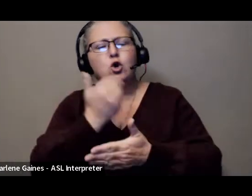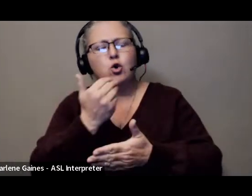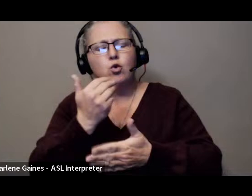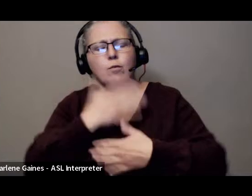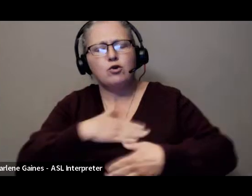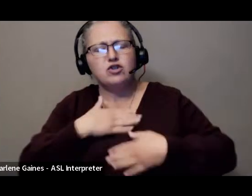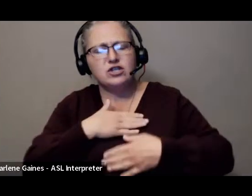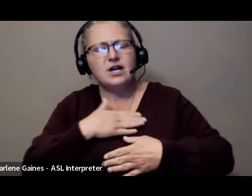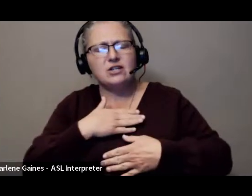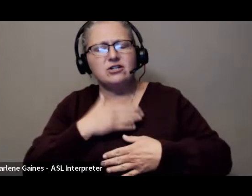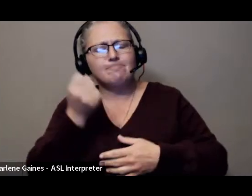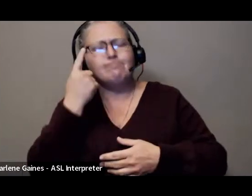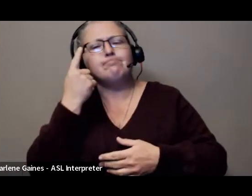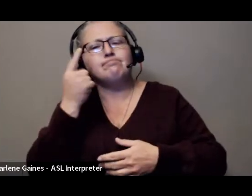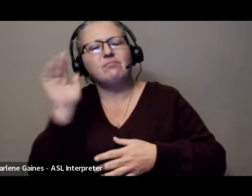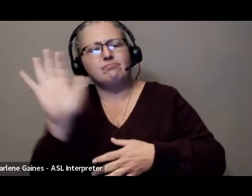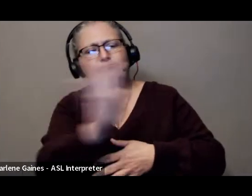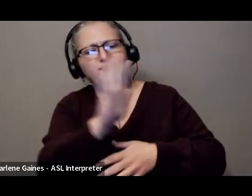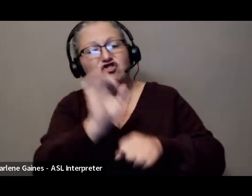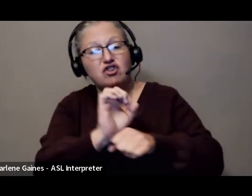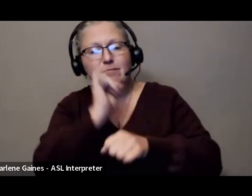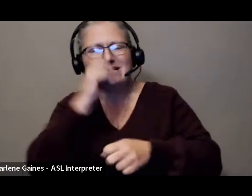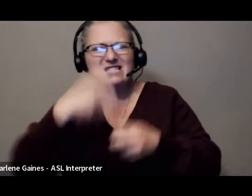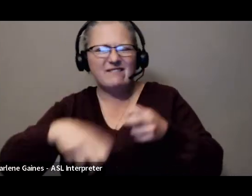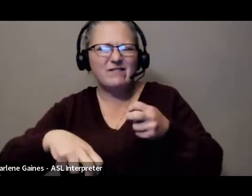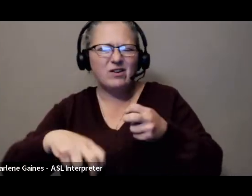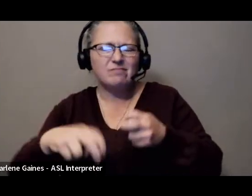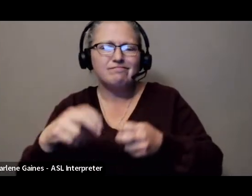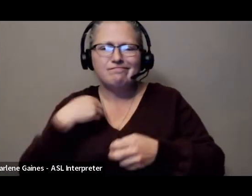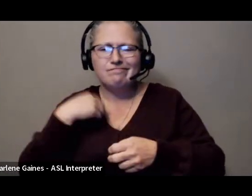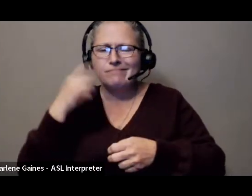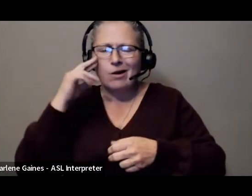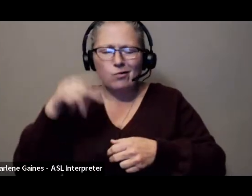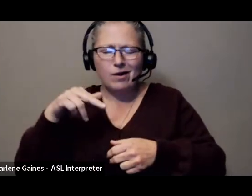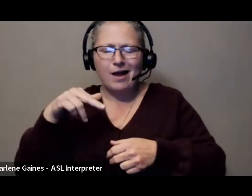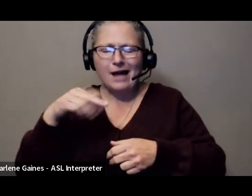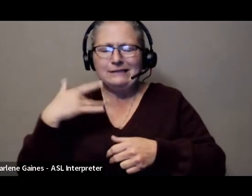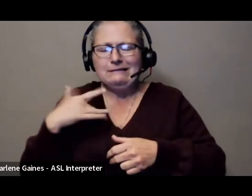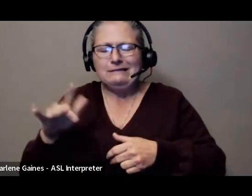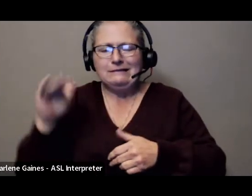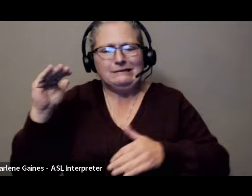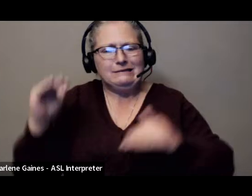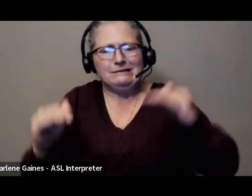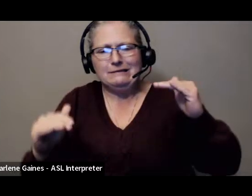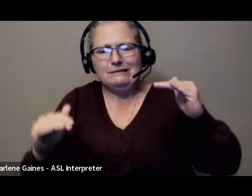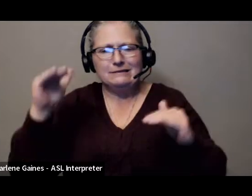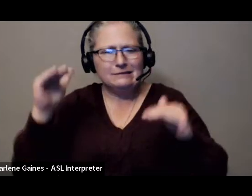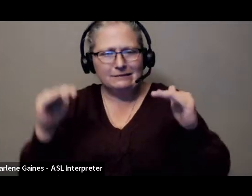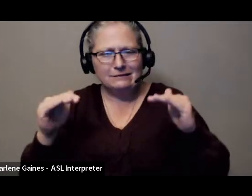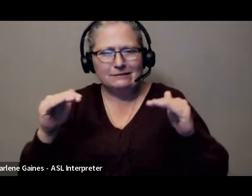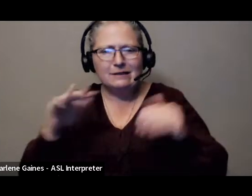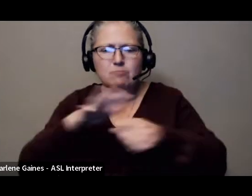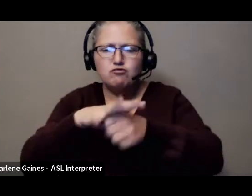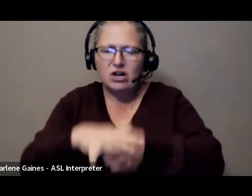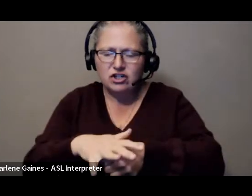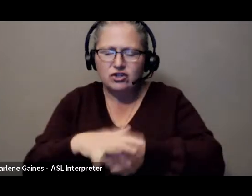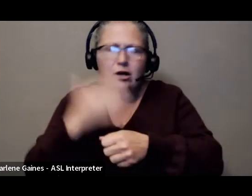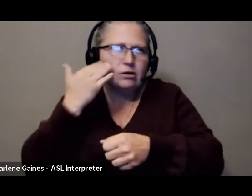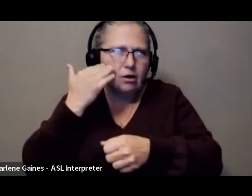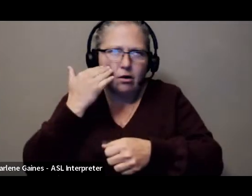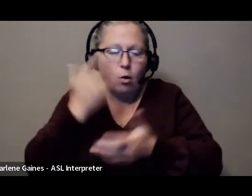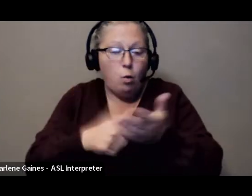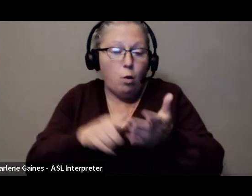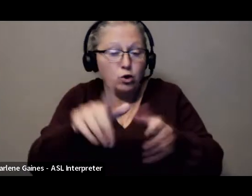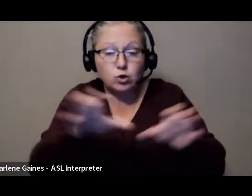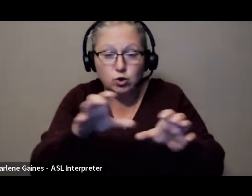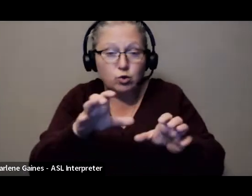difficult job you do. I realize it's a delicate balancing act. And there's a lot of pressure, and there should be, because what you're